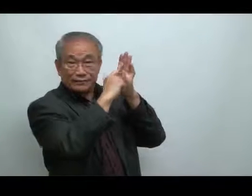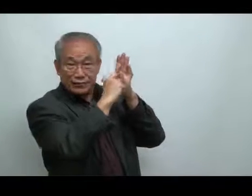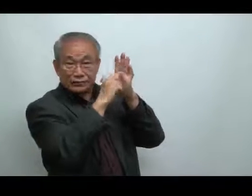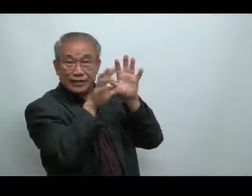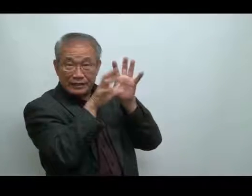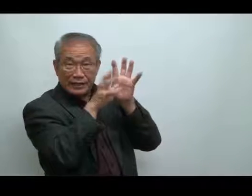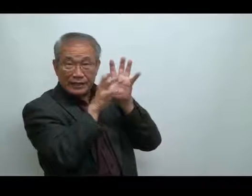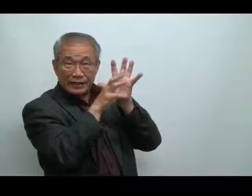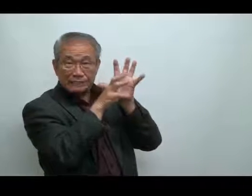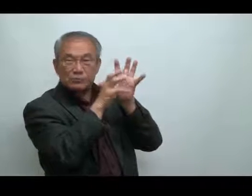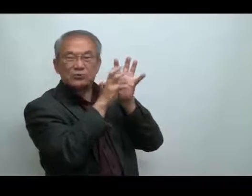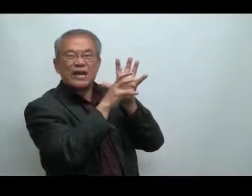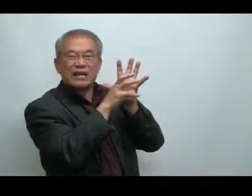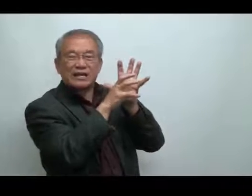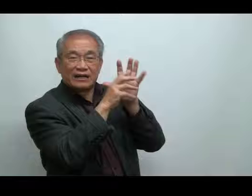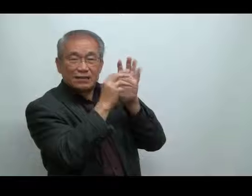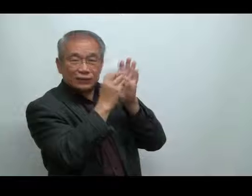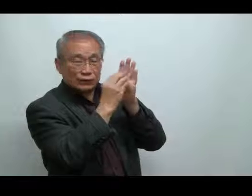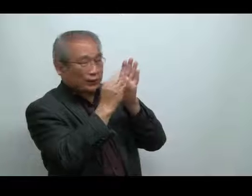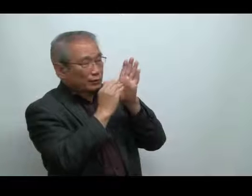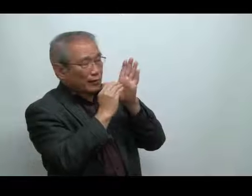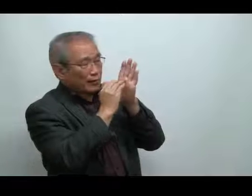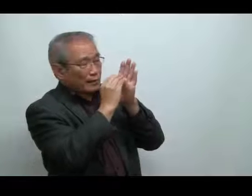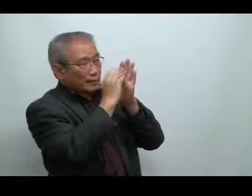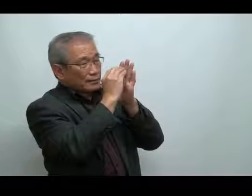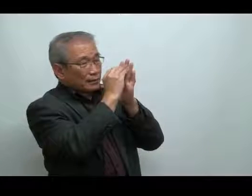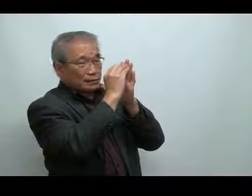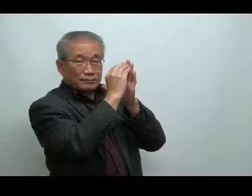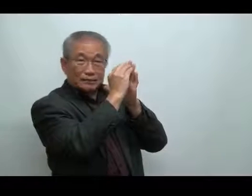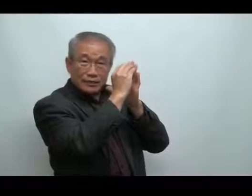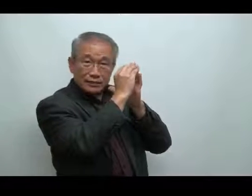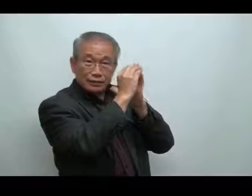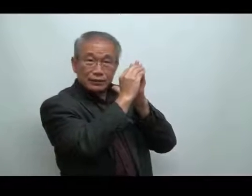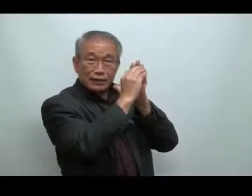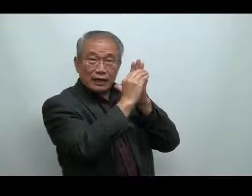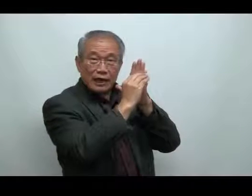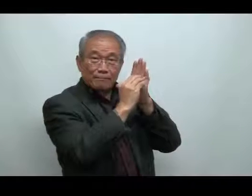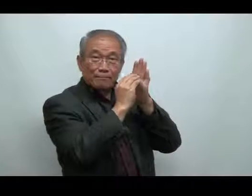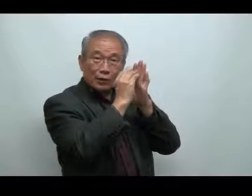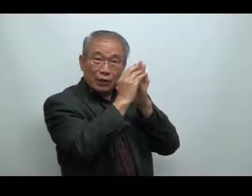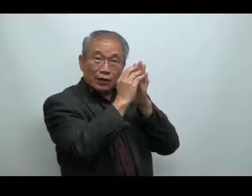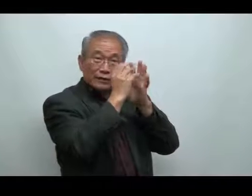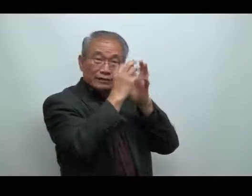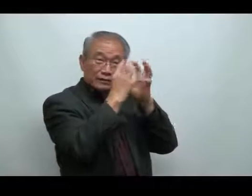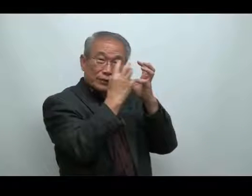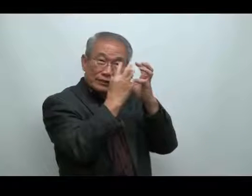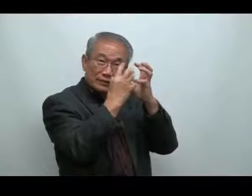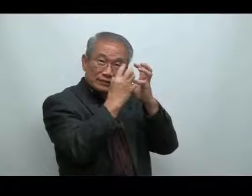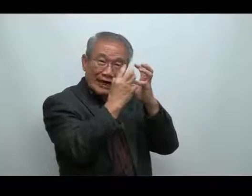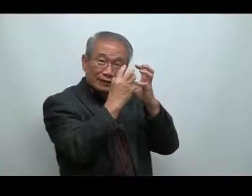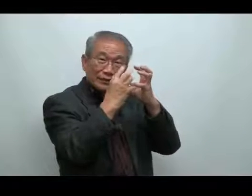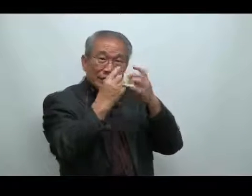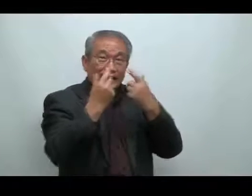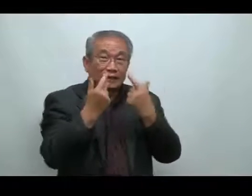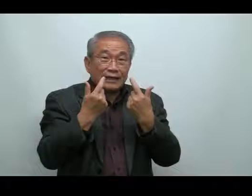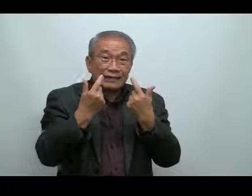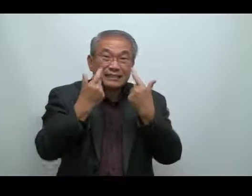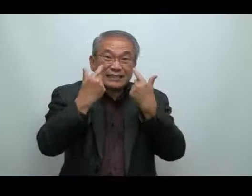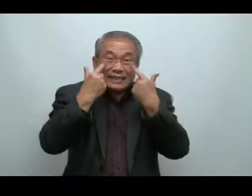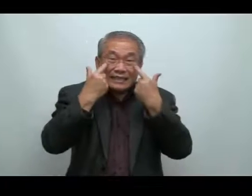first and let them ring, so that you can begin to employ the ringing sound and let it seek its